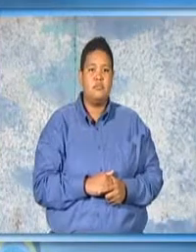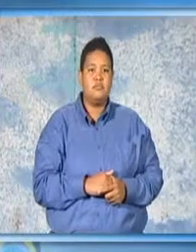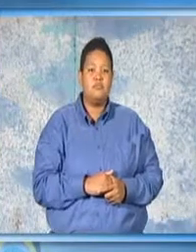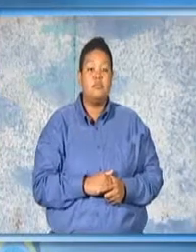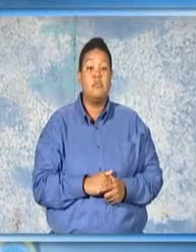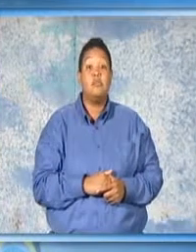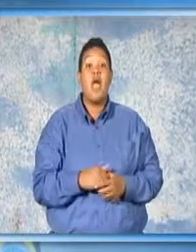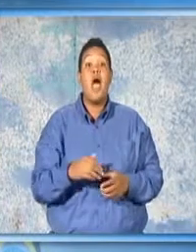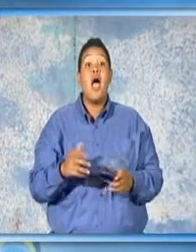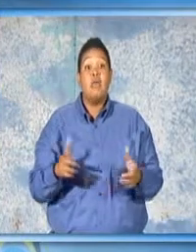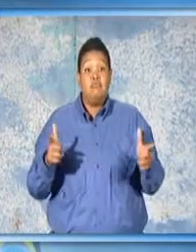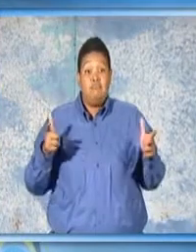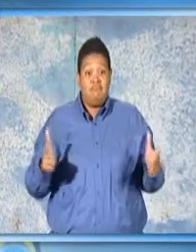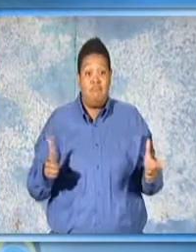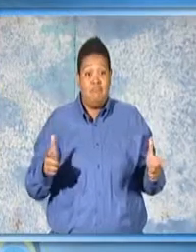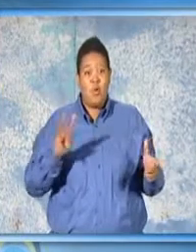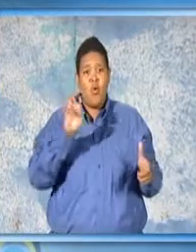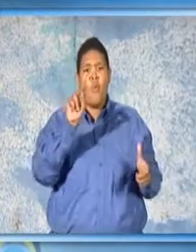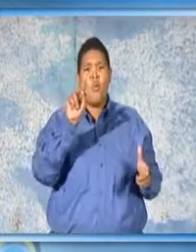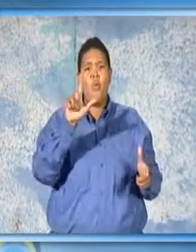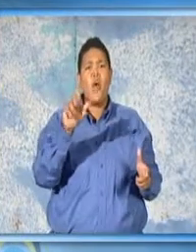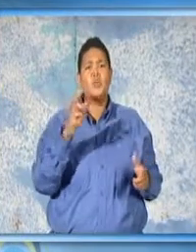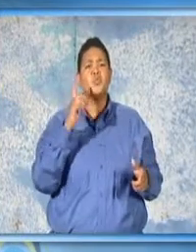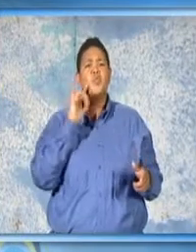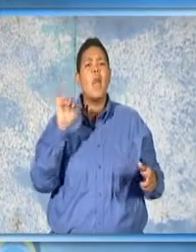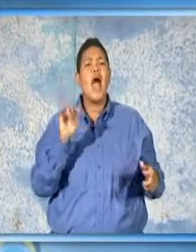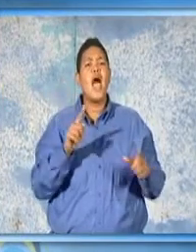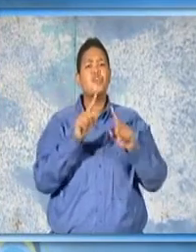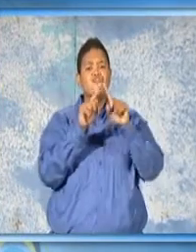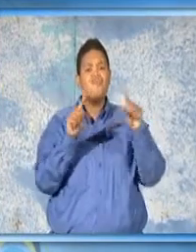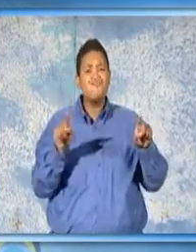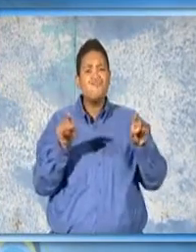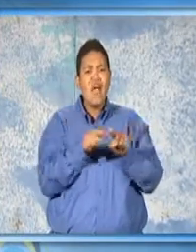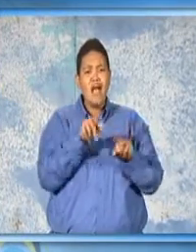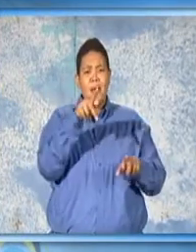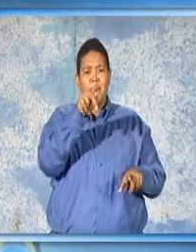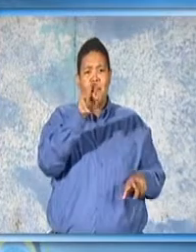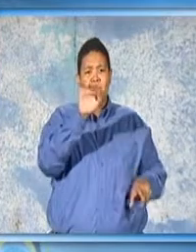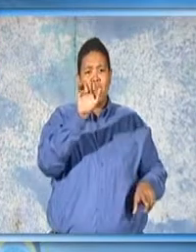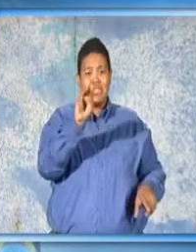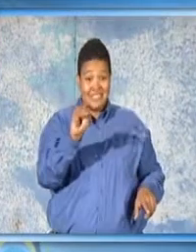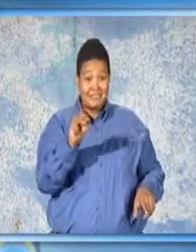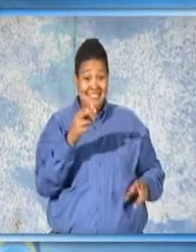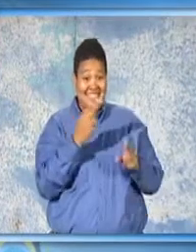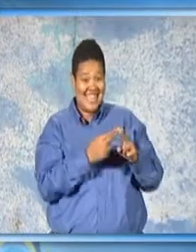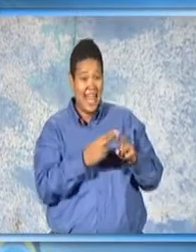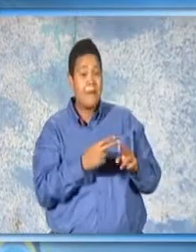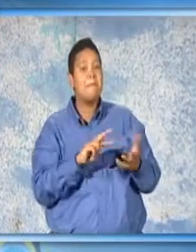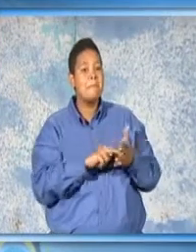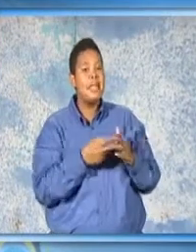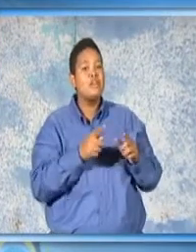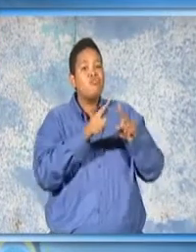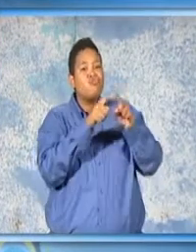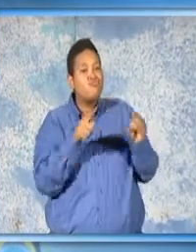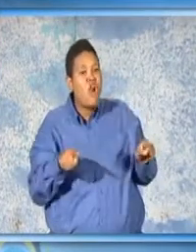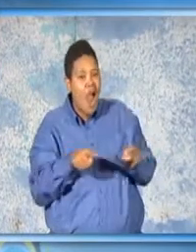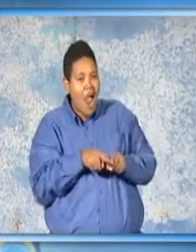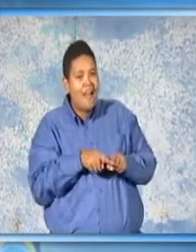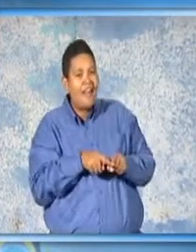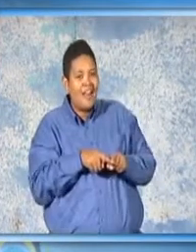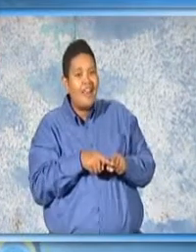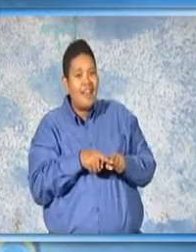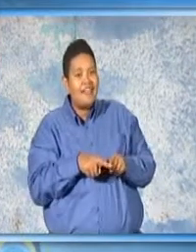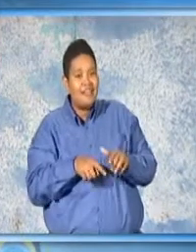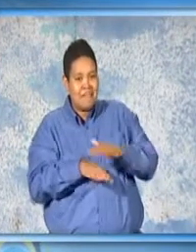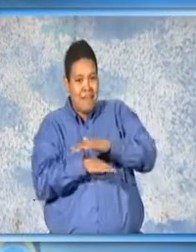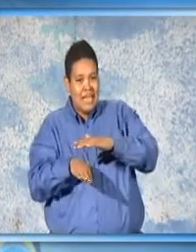A wedge is also known as a triangular prism, and as the name suggests, has a triangular base. So